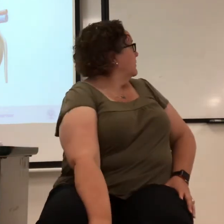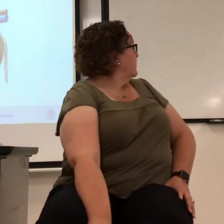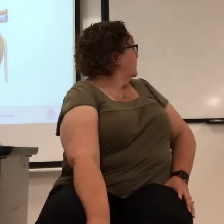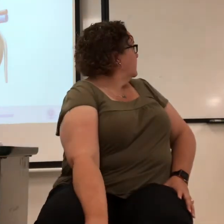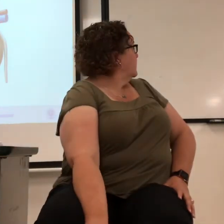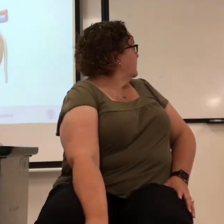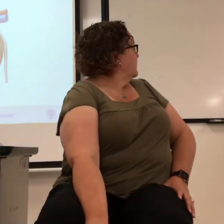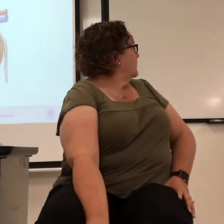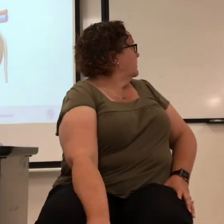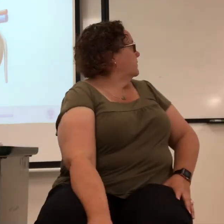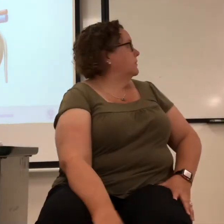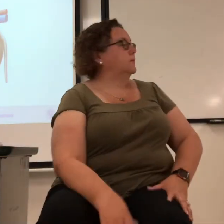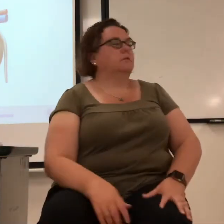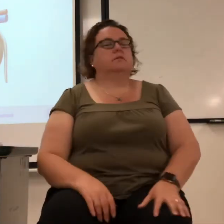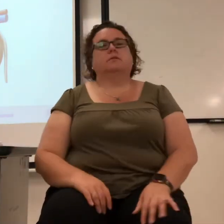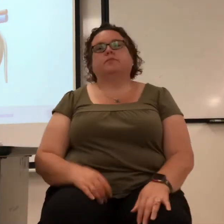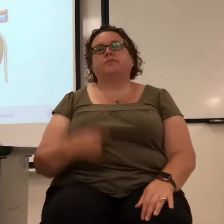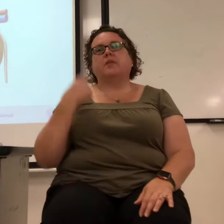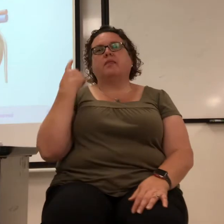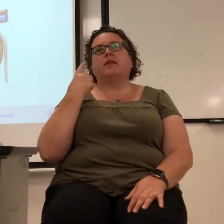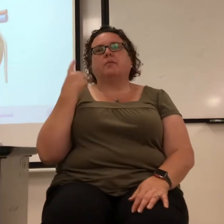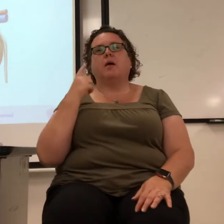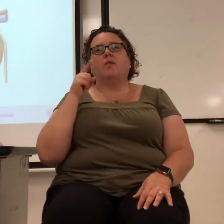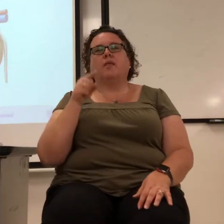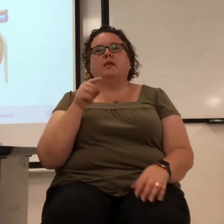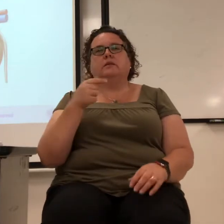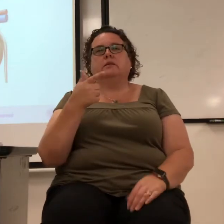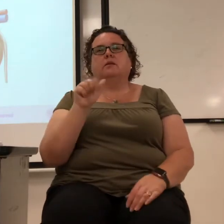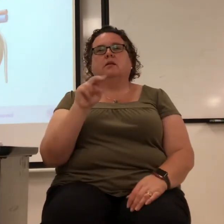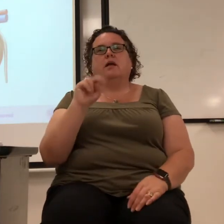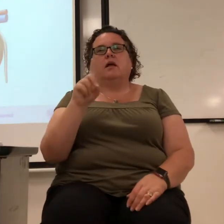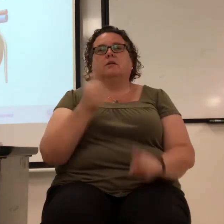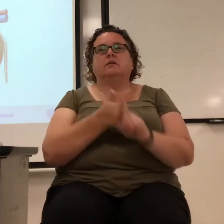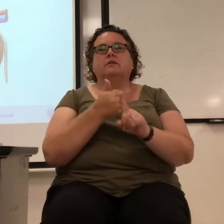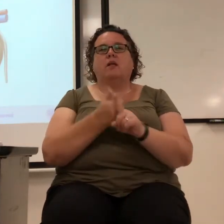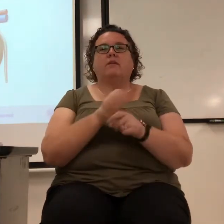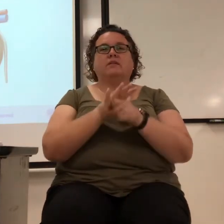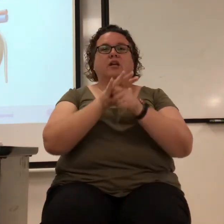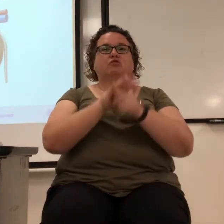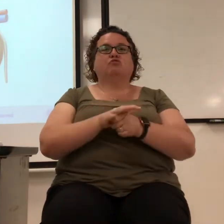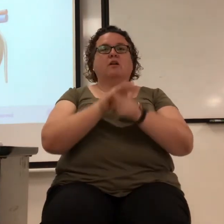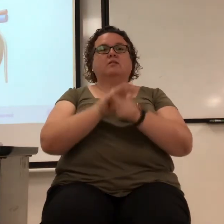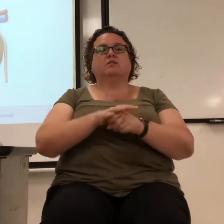Think of this gland as basically a stress response gland.